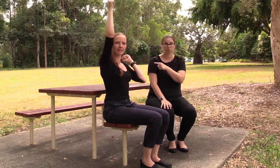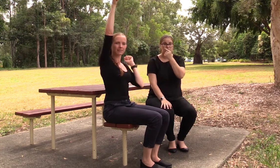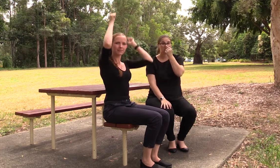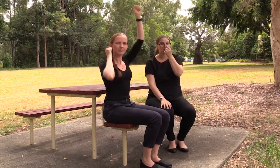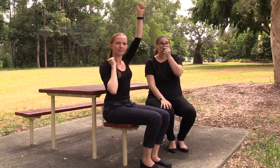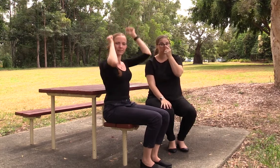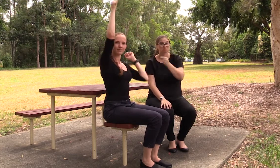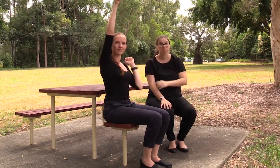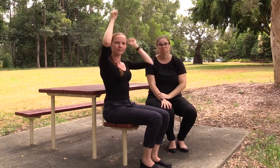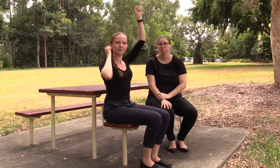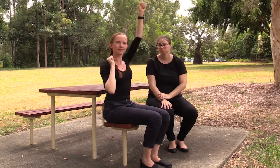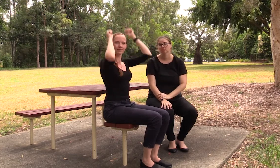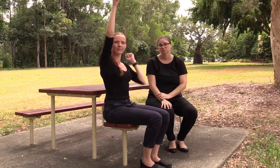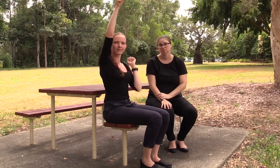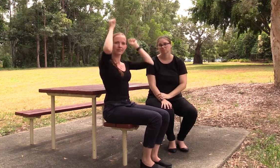this.